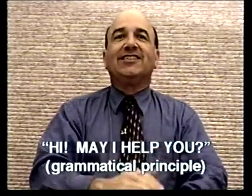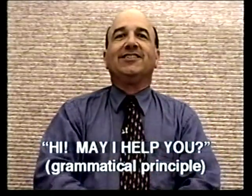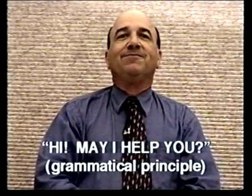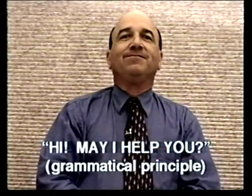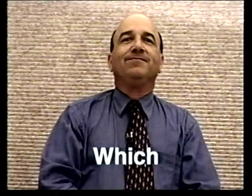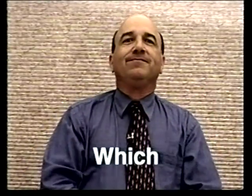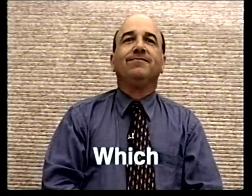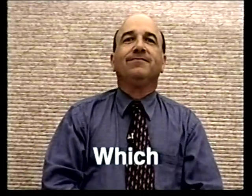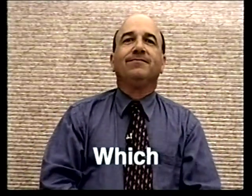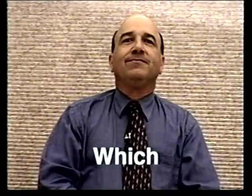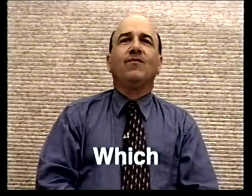lesson.